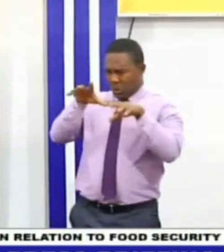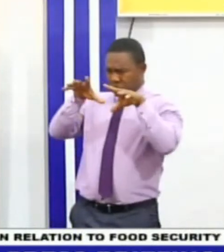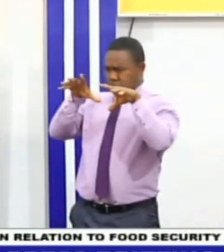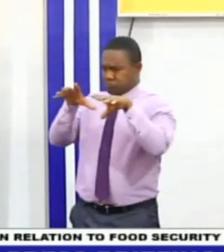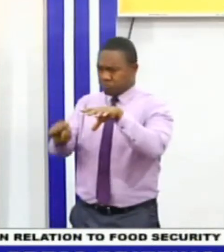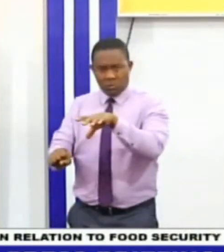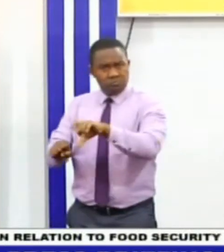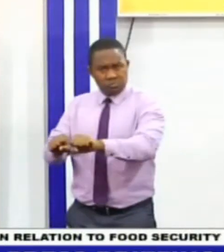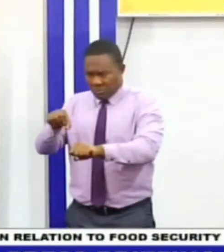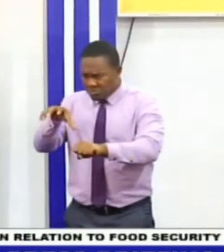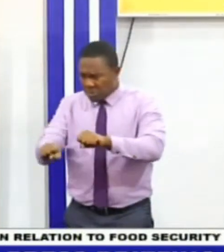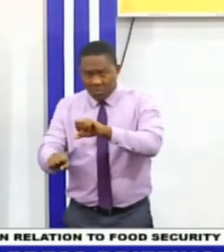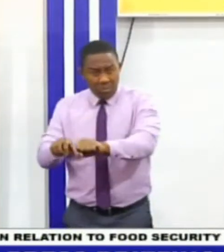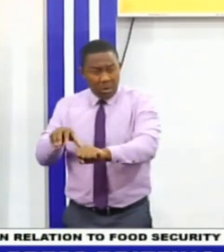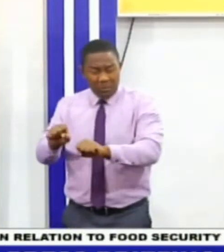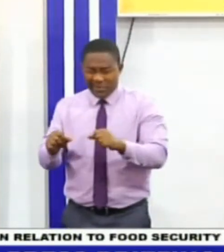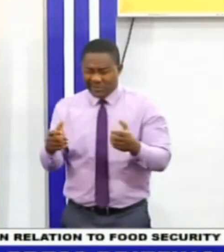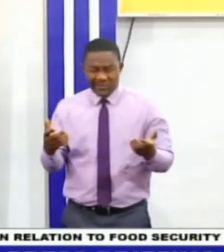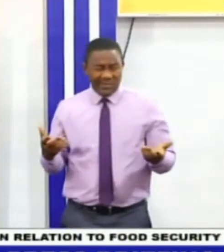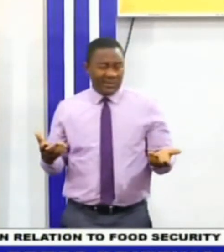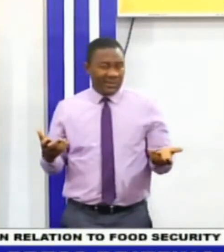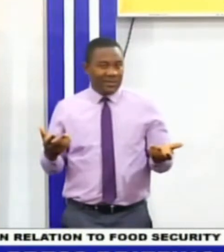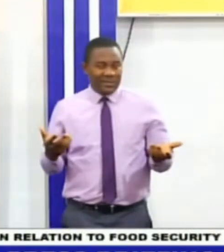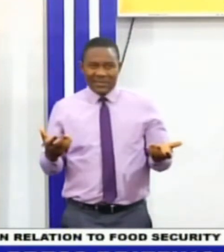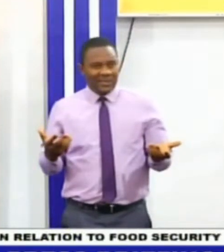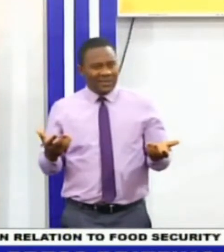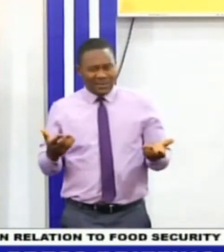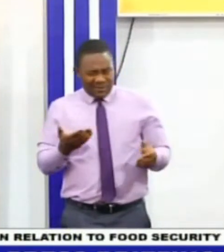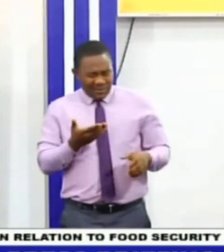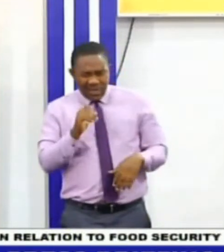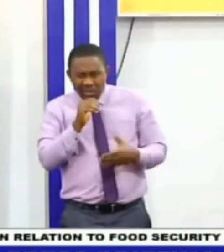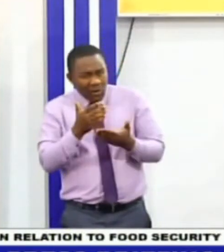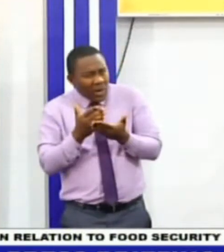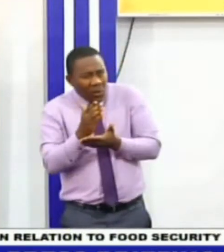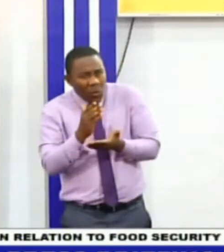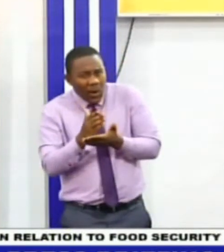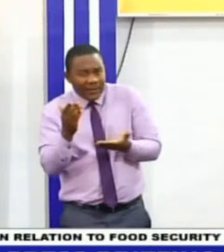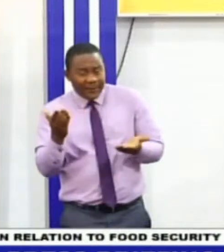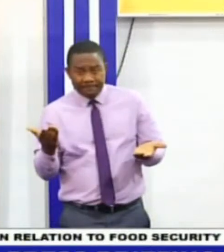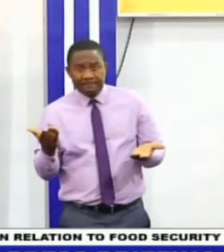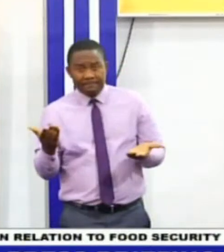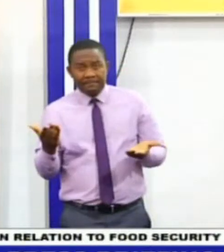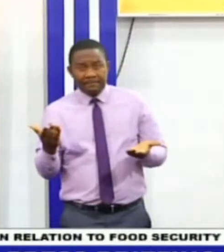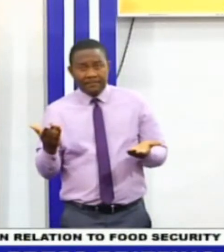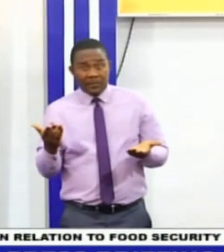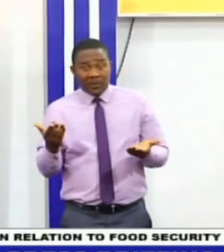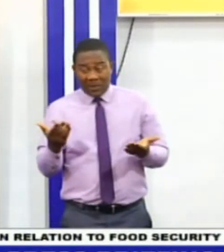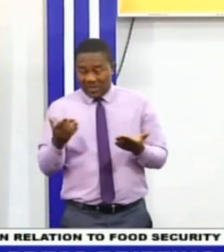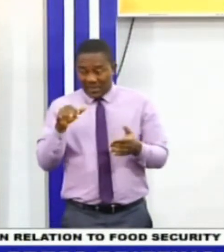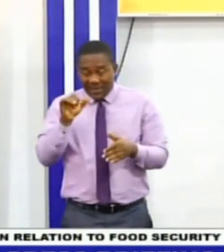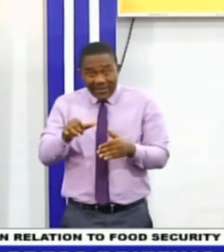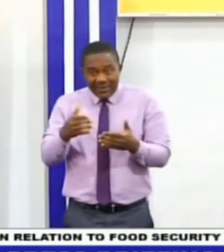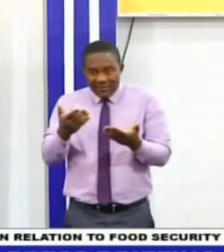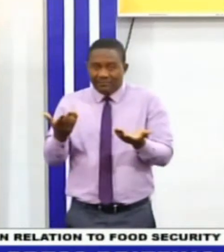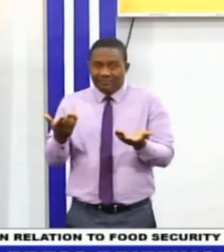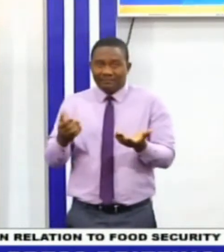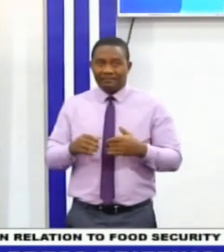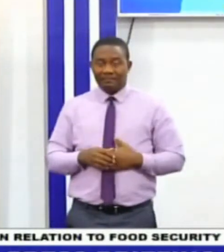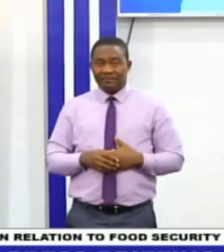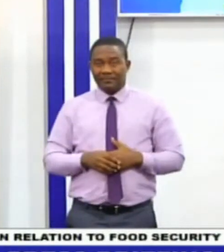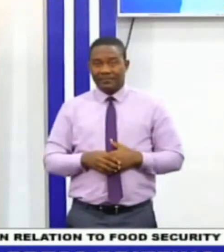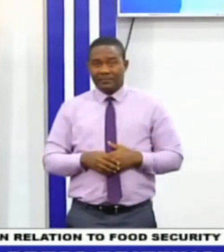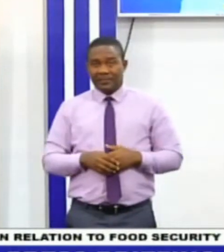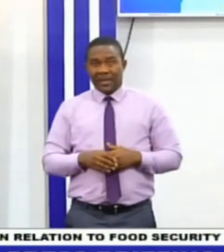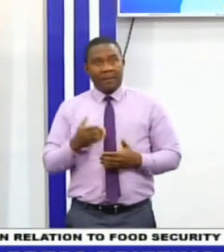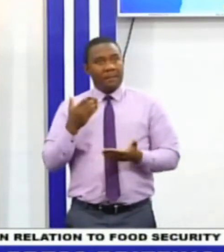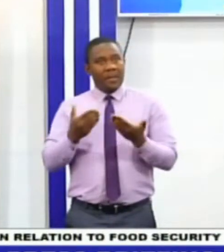some of the teething problems that emerge when a new regulation comes into force. So if somebody is